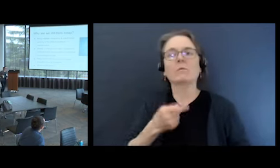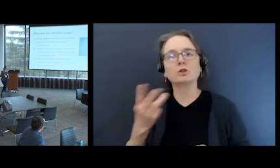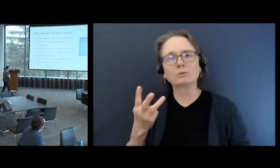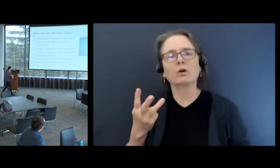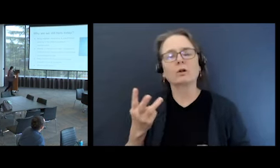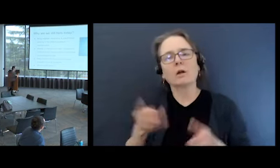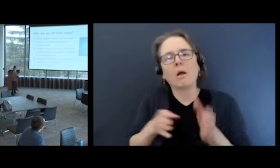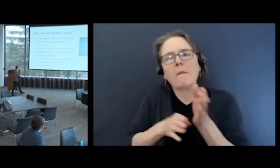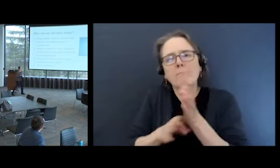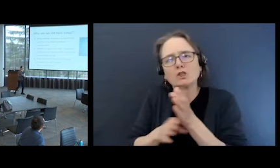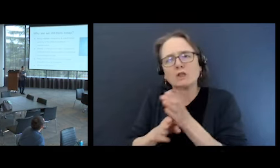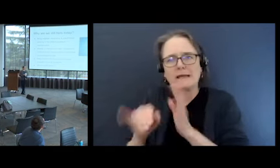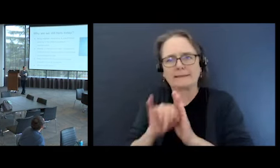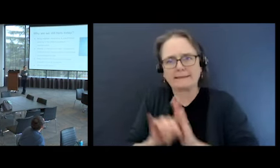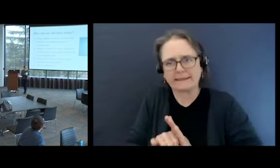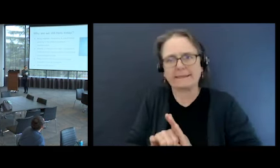including disabilities,